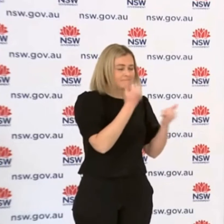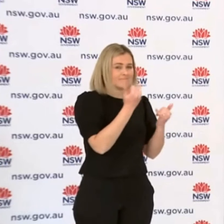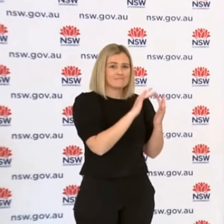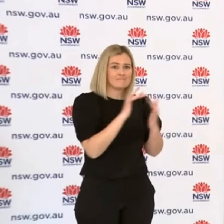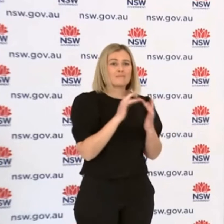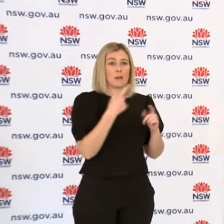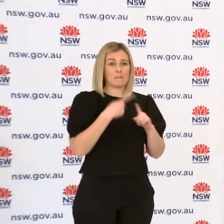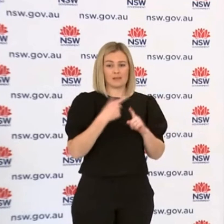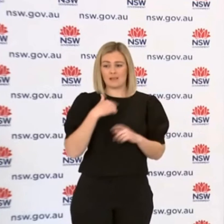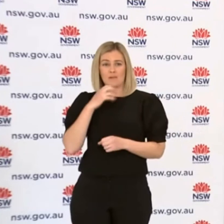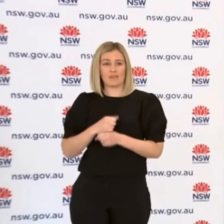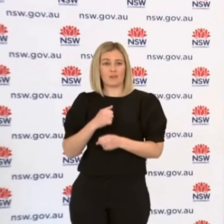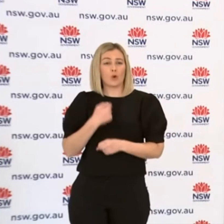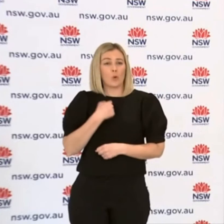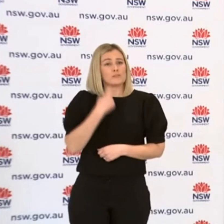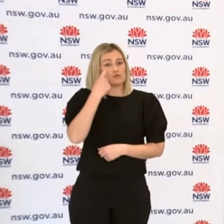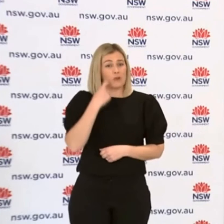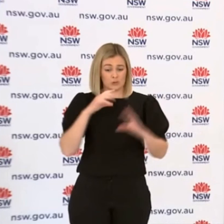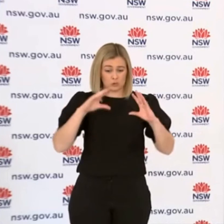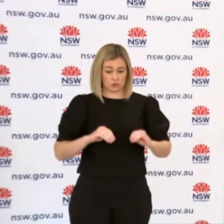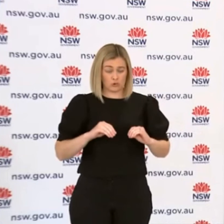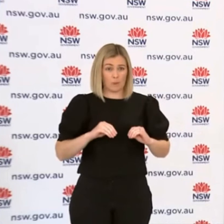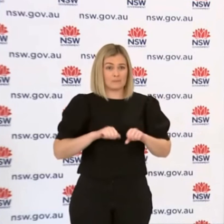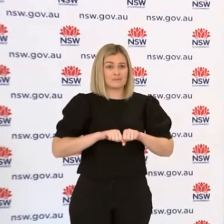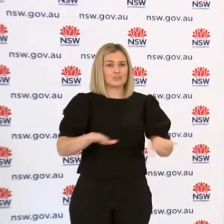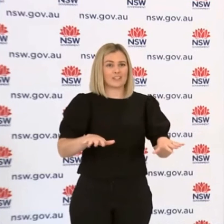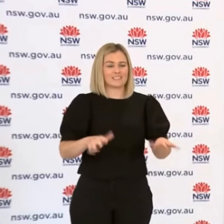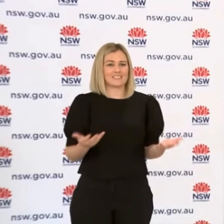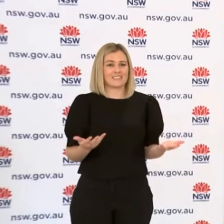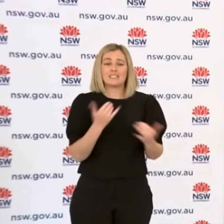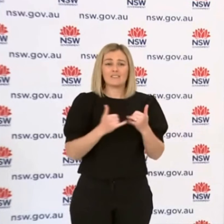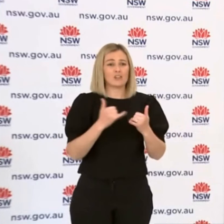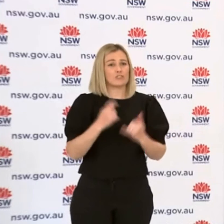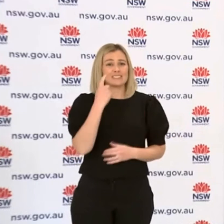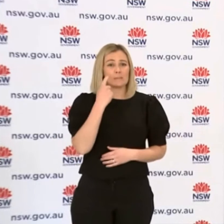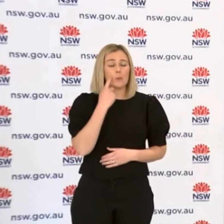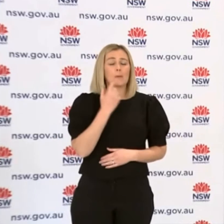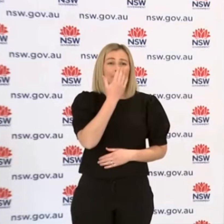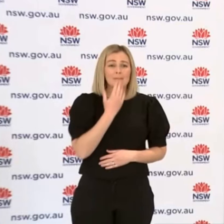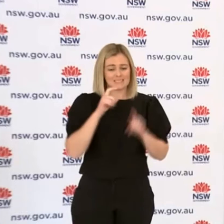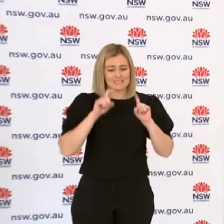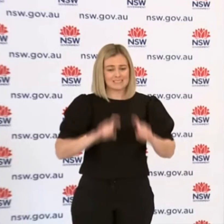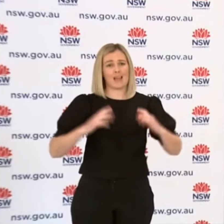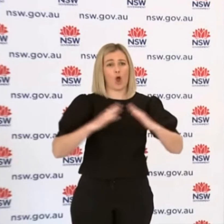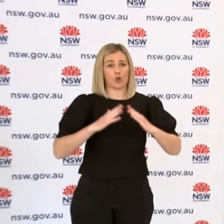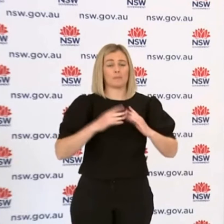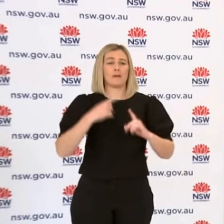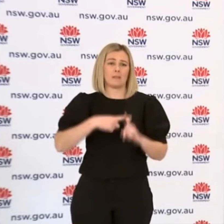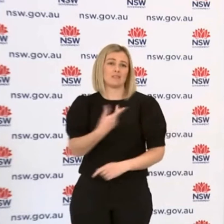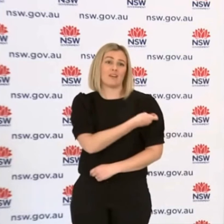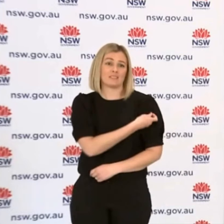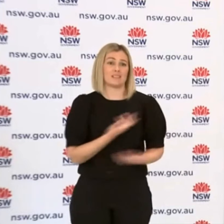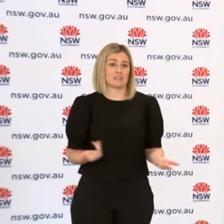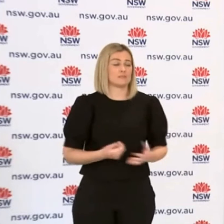stop the virus. People have to just stick by the rules. The rules are pretty clear. Stay home. Stay home and get vaccinated. Sorry, could I